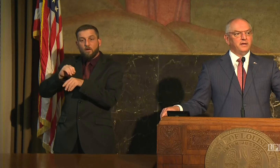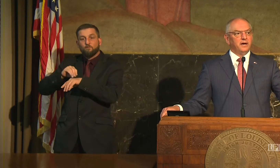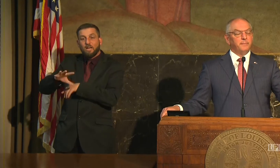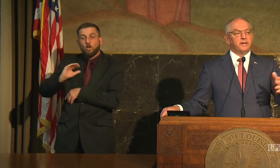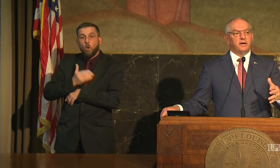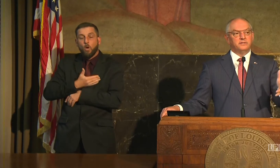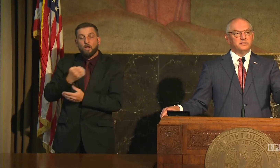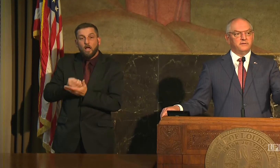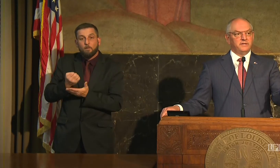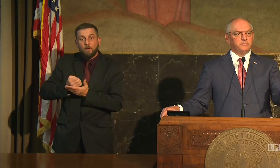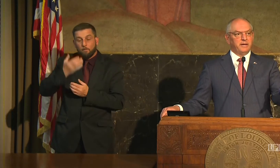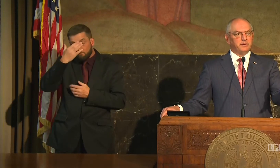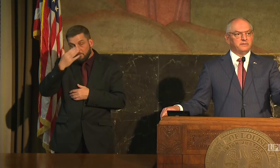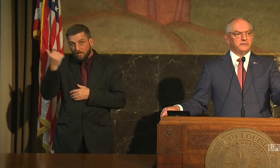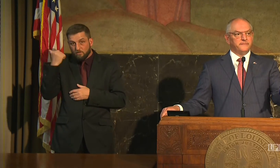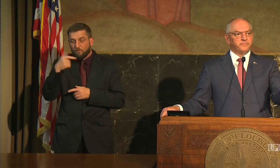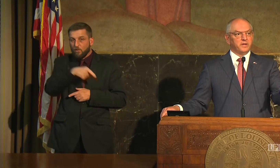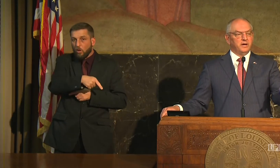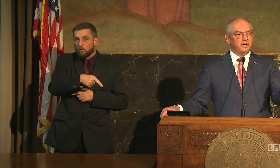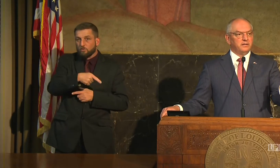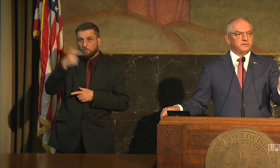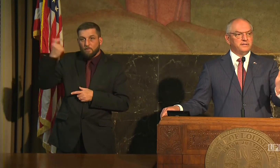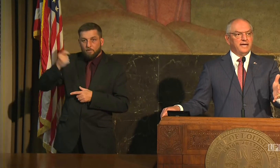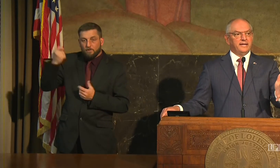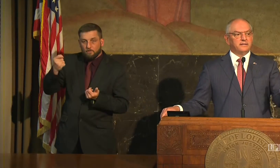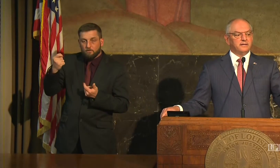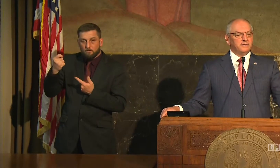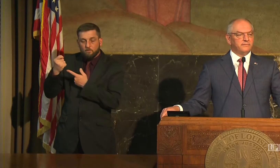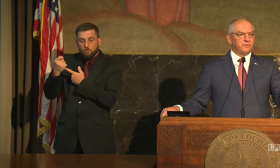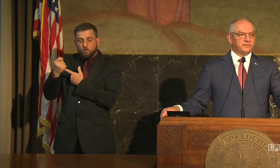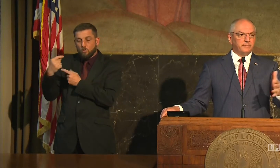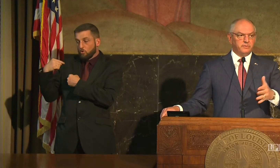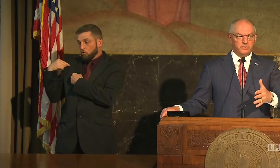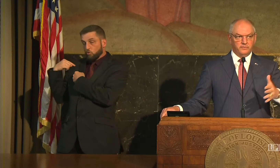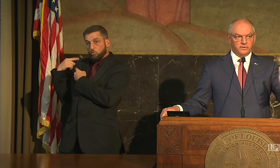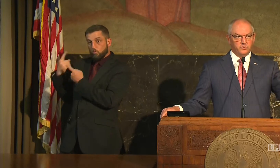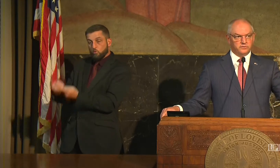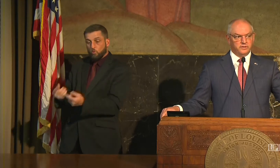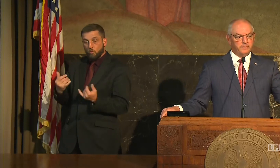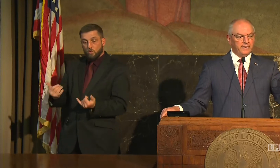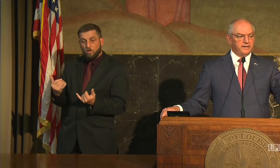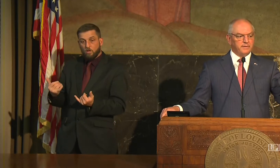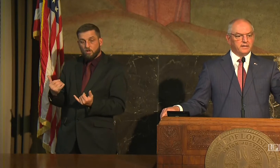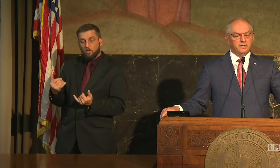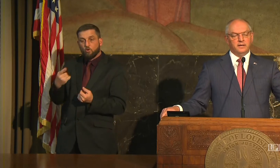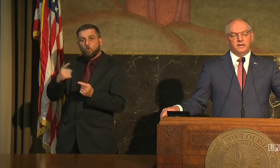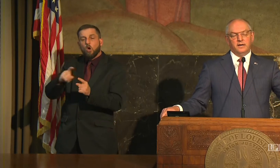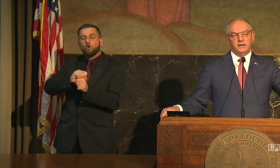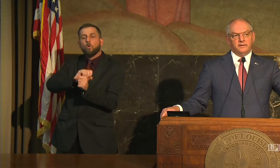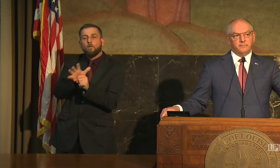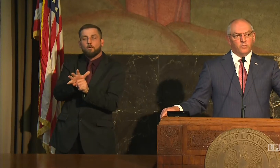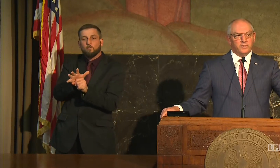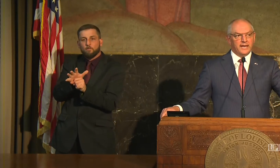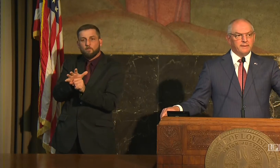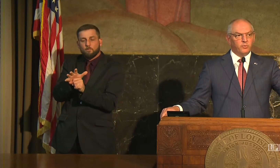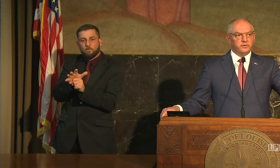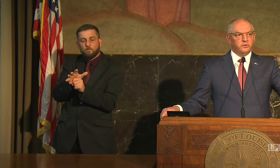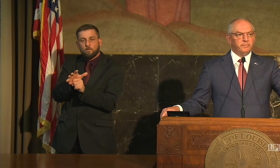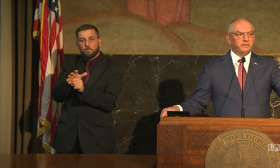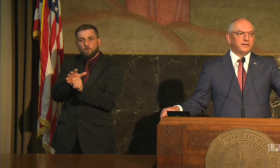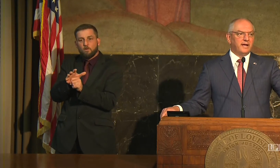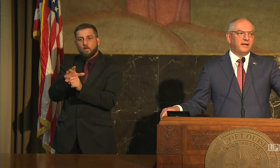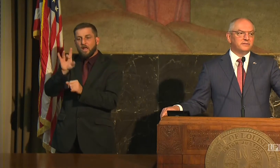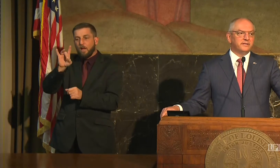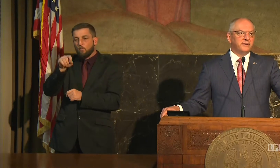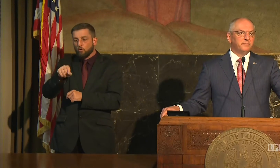economy because of these payments. To date, for example, over the course of the pandemic, more than